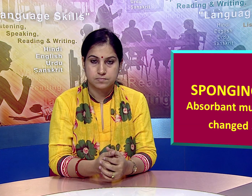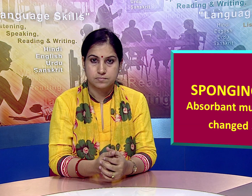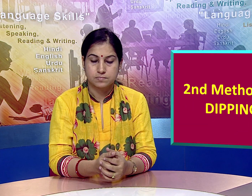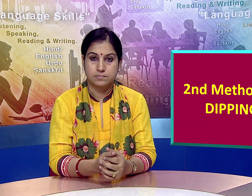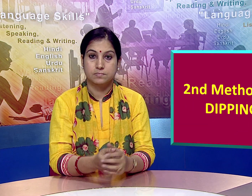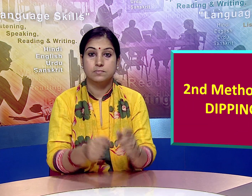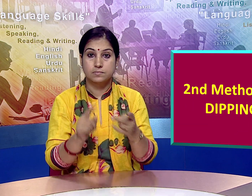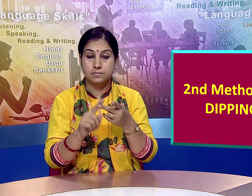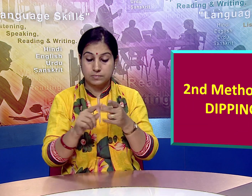Dipping.